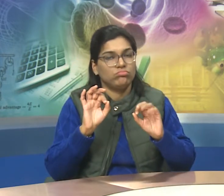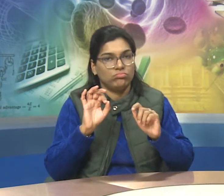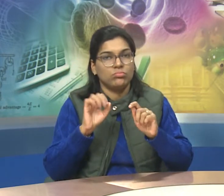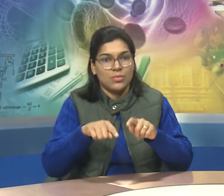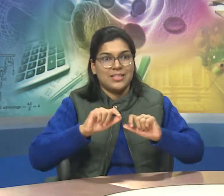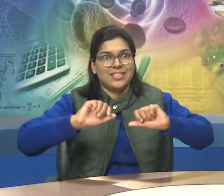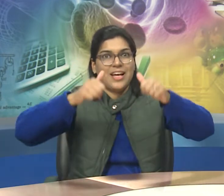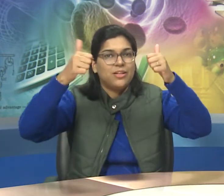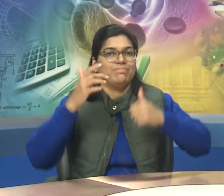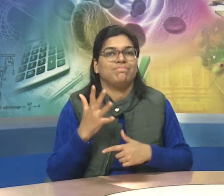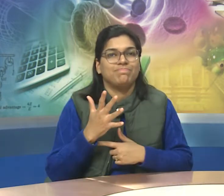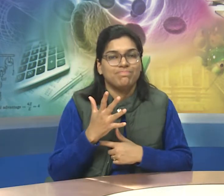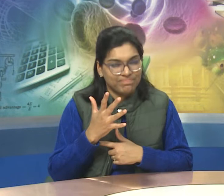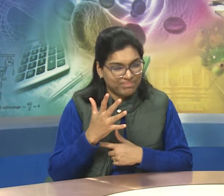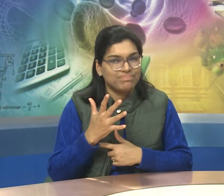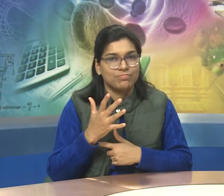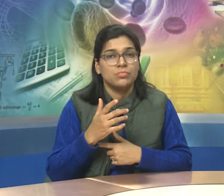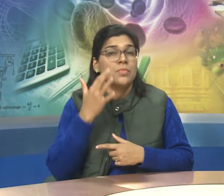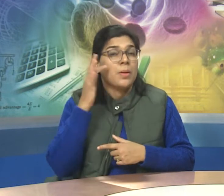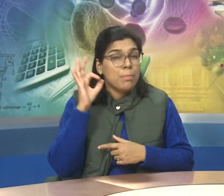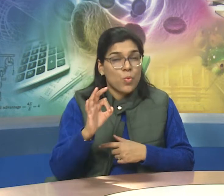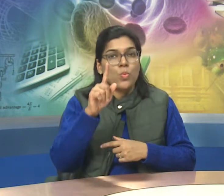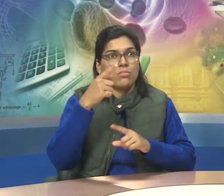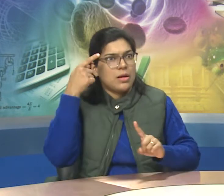If ambition is not